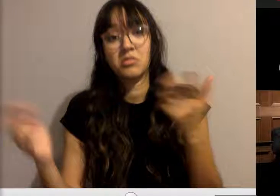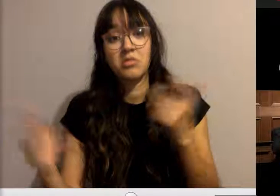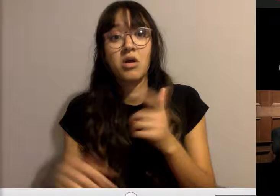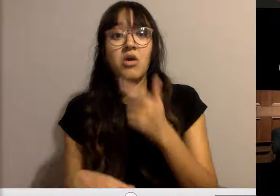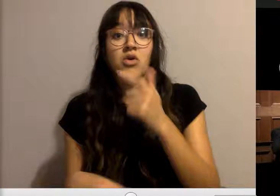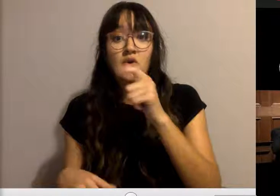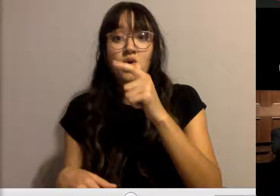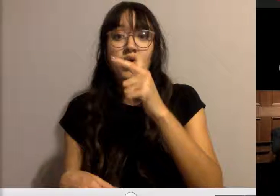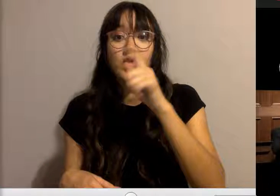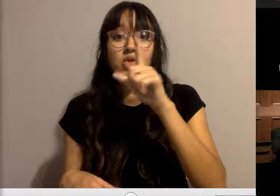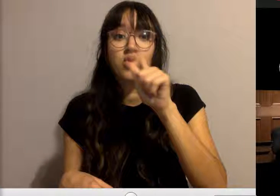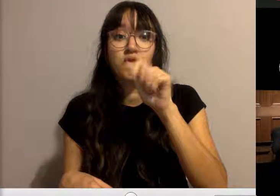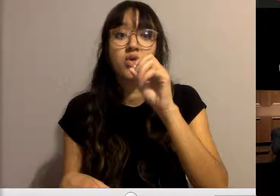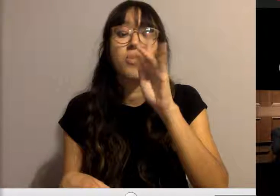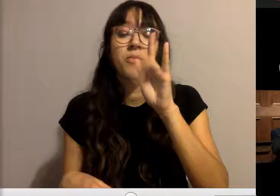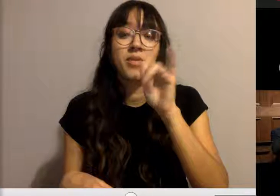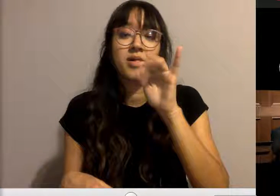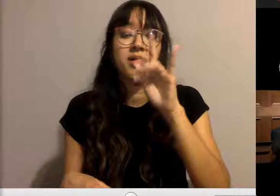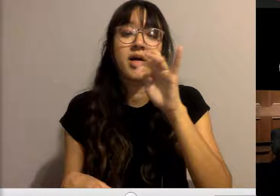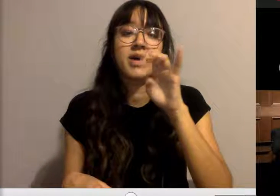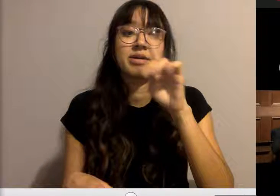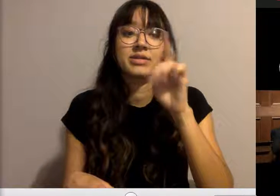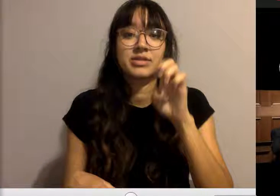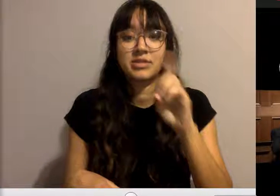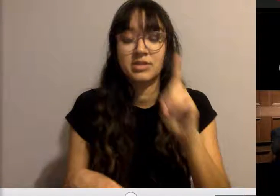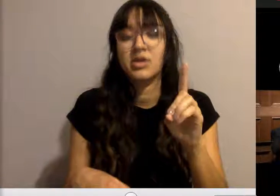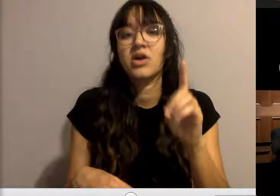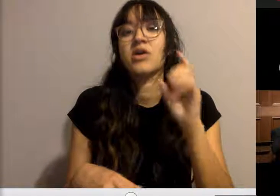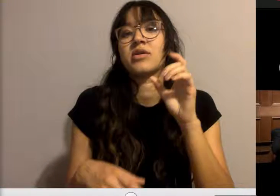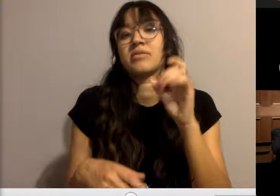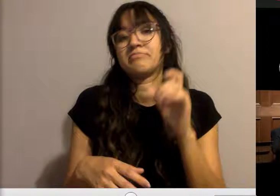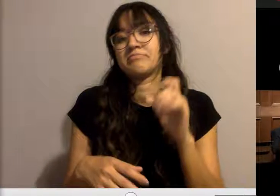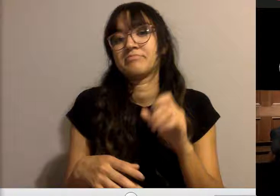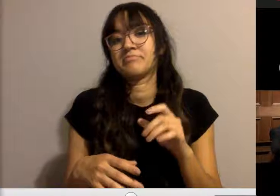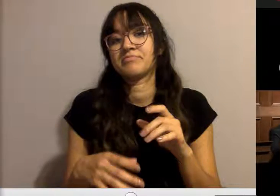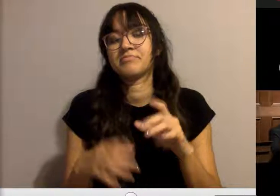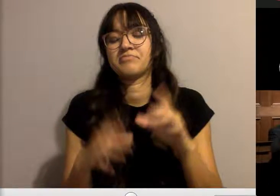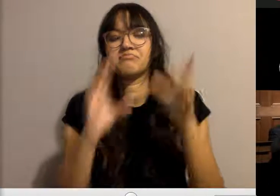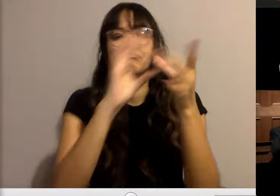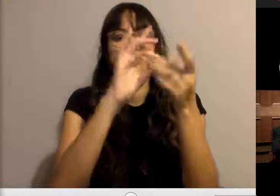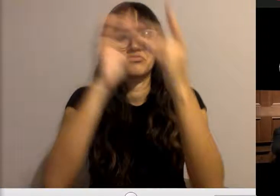can tell, and you've got everybody happily linked with everybody